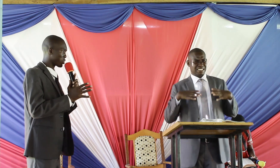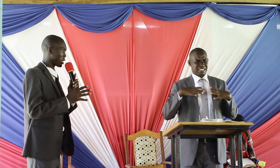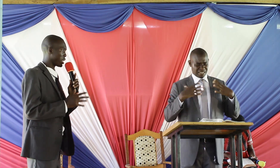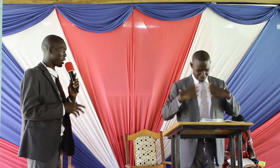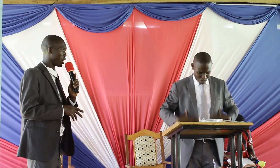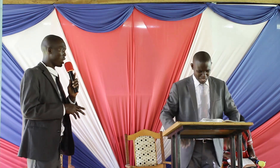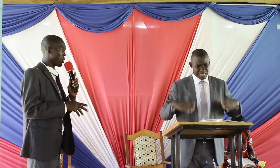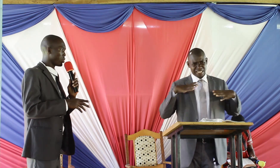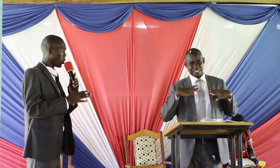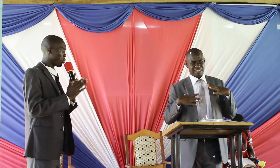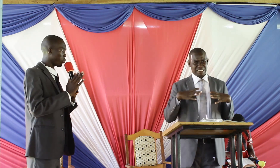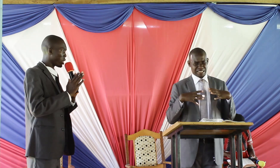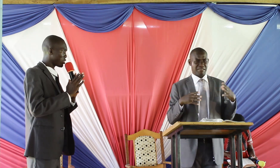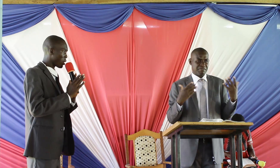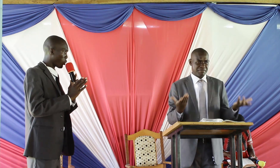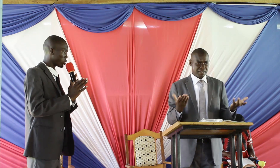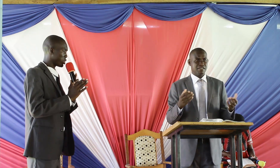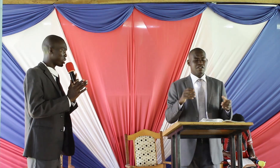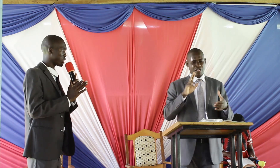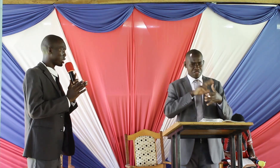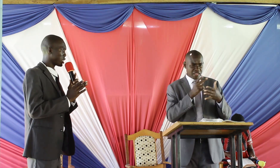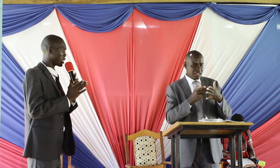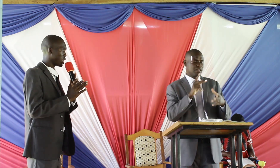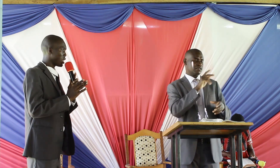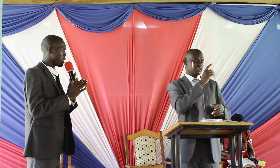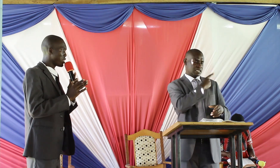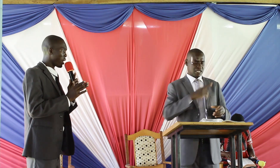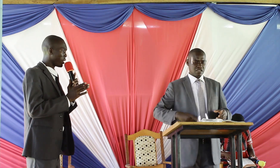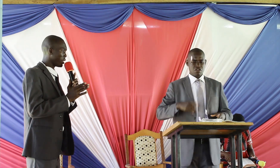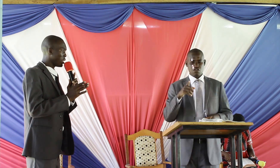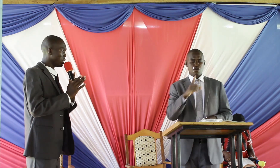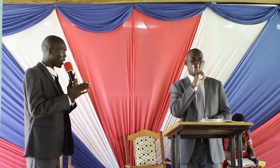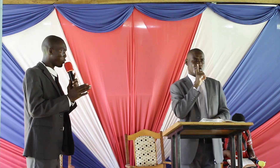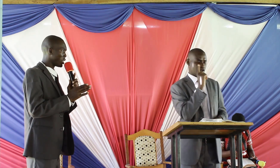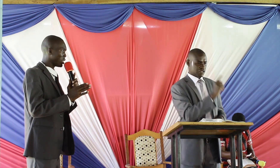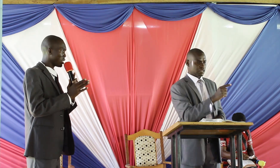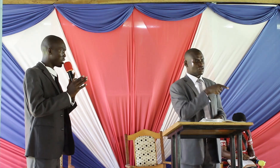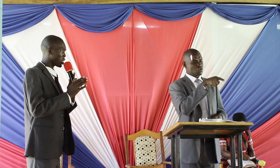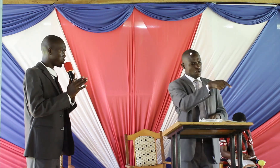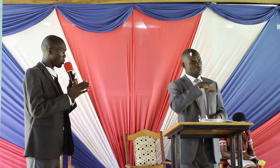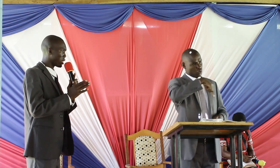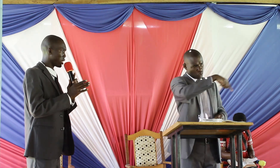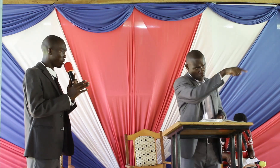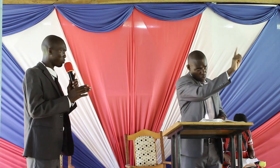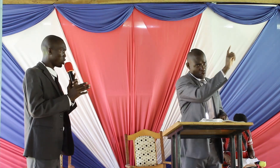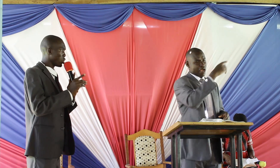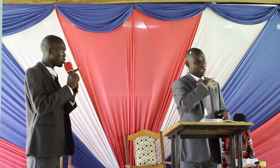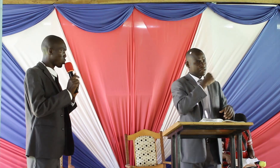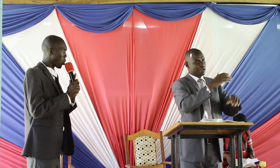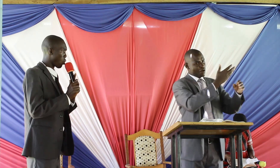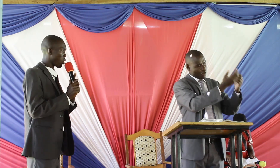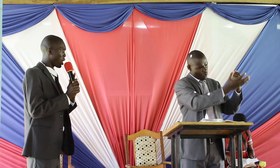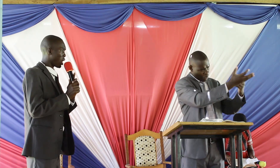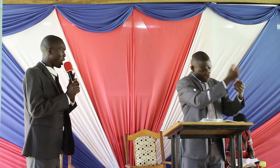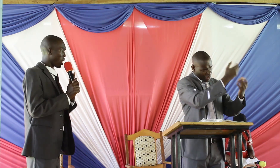a good caregiver outside there. Though we are disabled, then David assured him, you